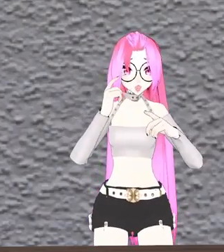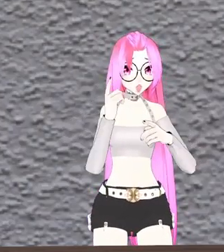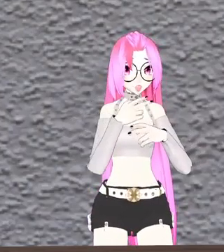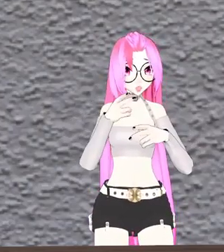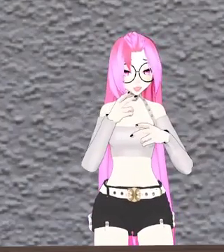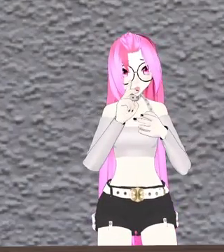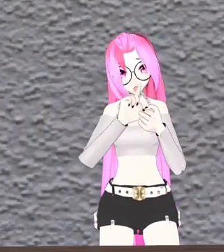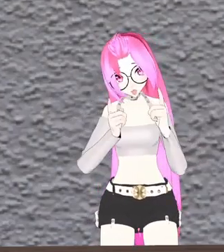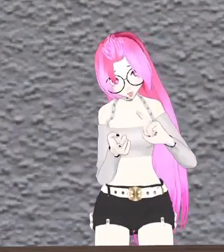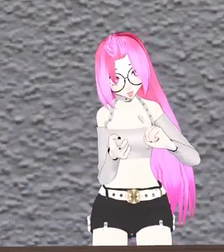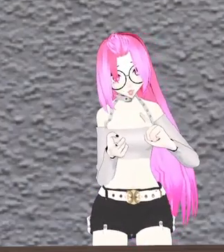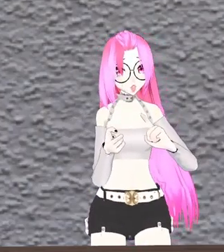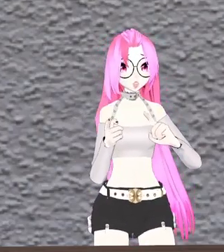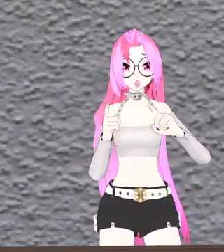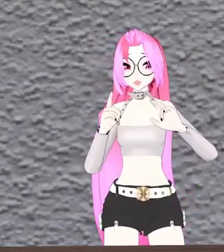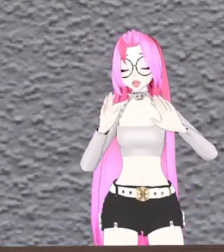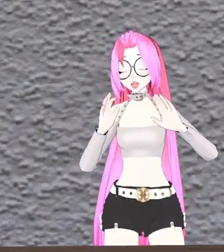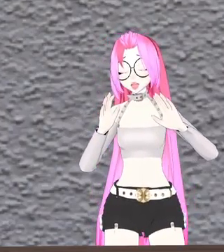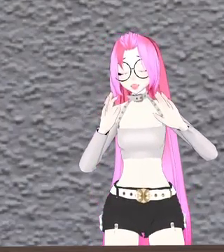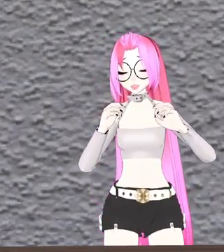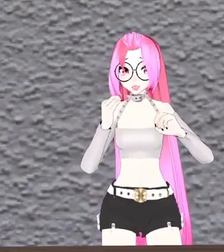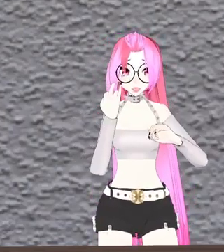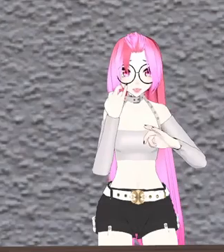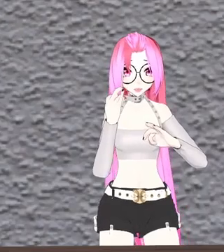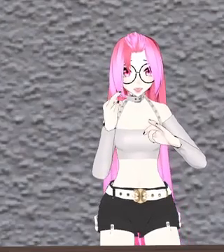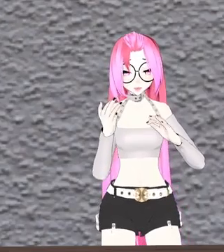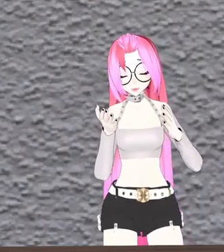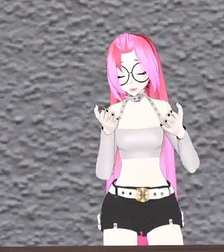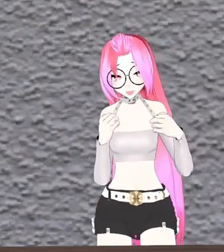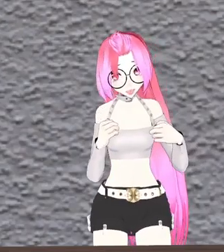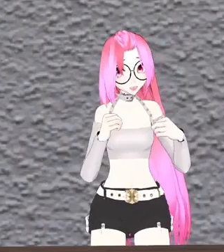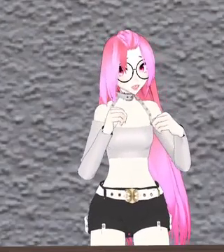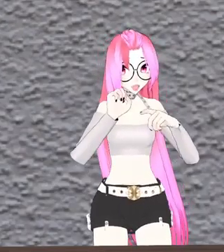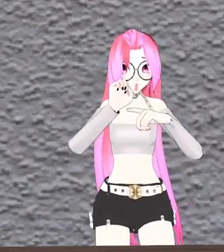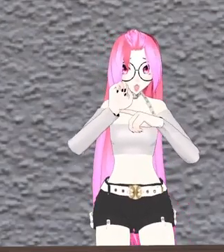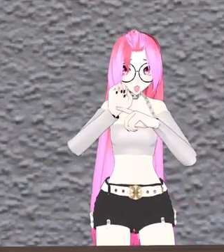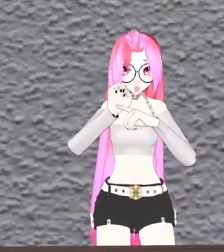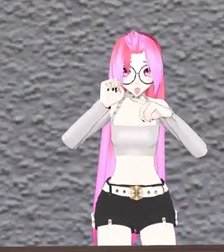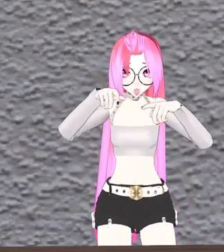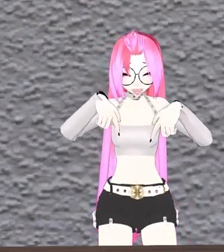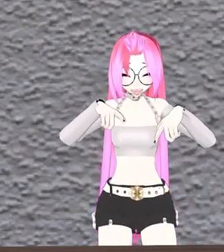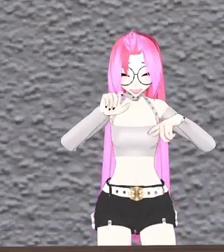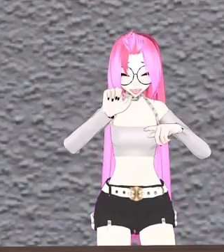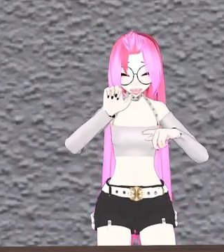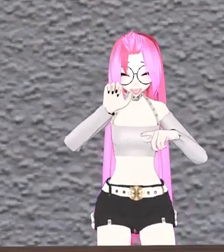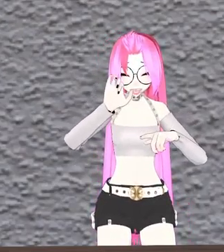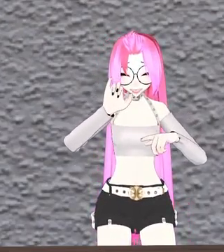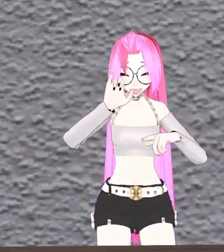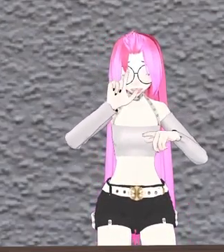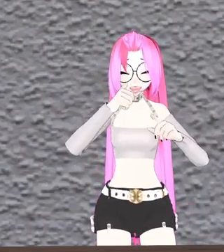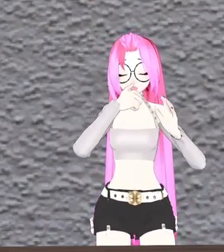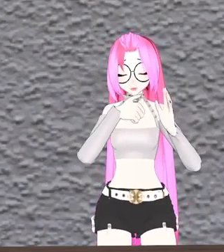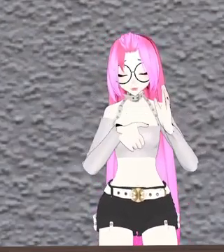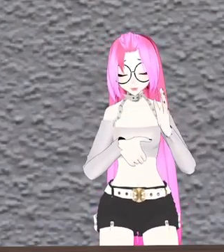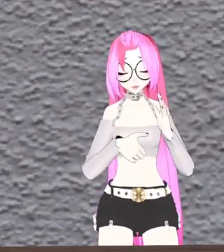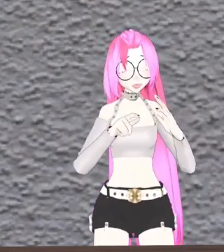going to soon fix this. If you guys want, we could try and email